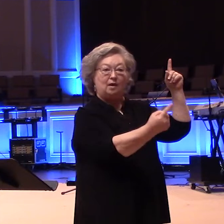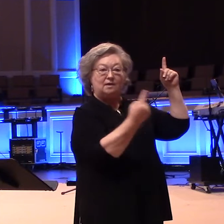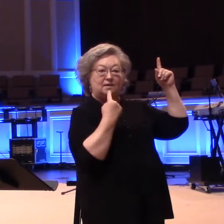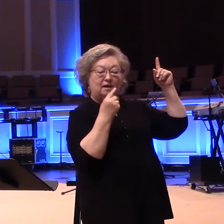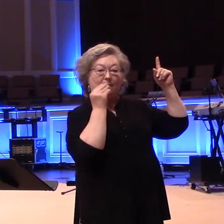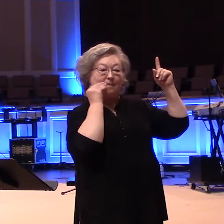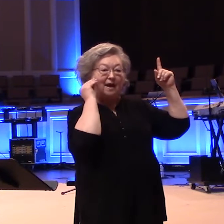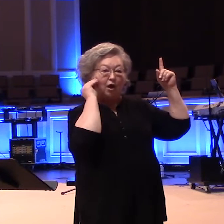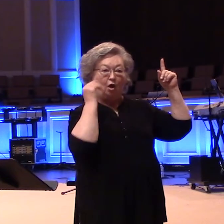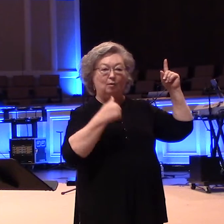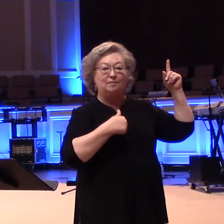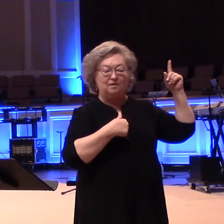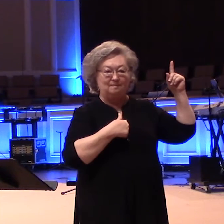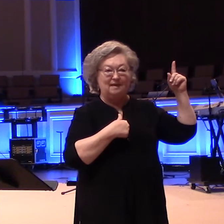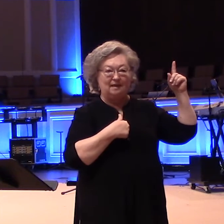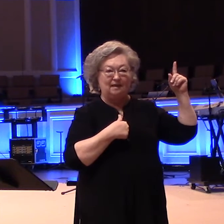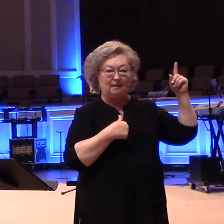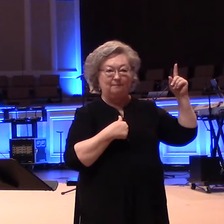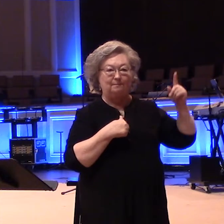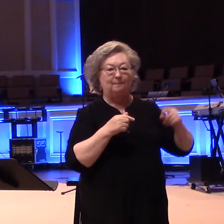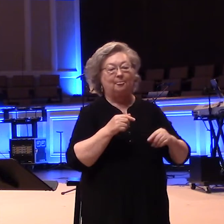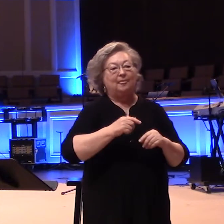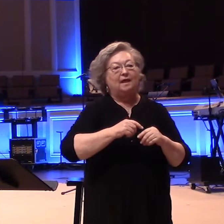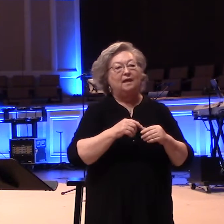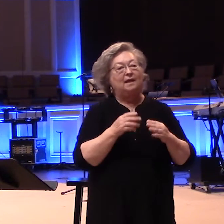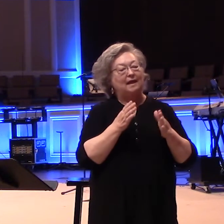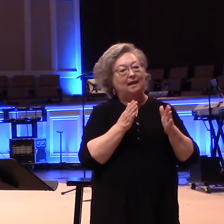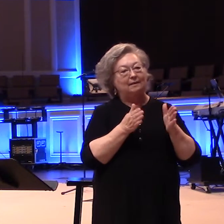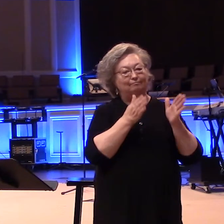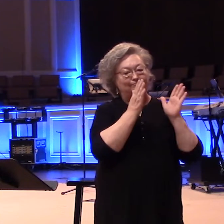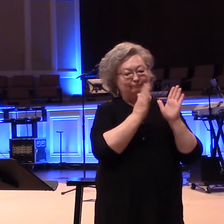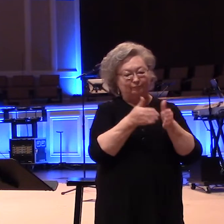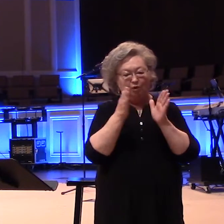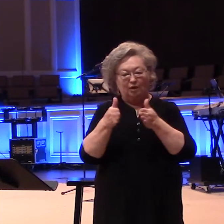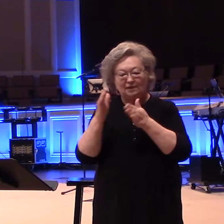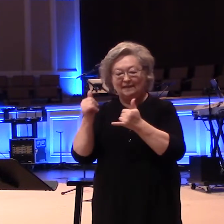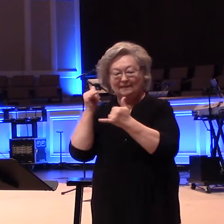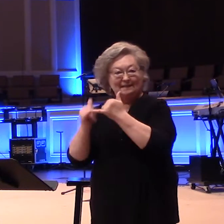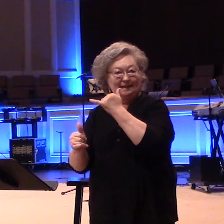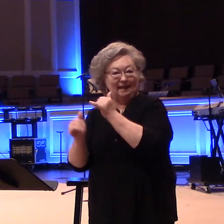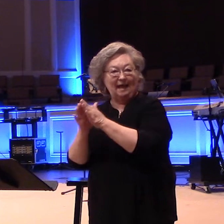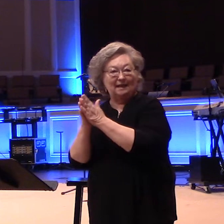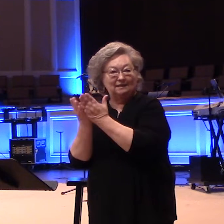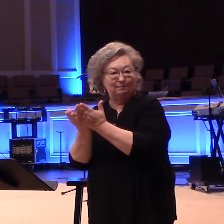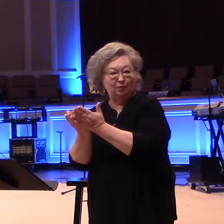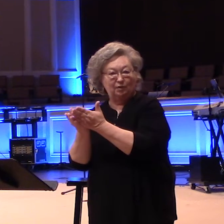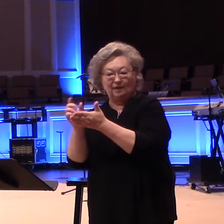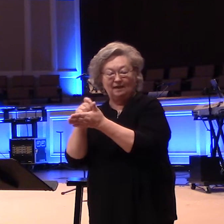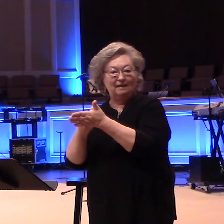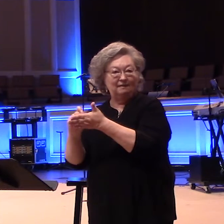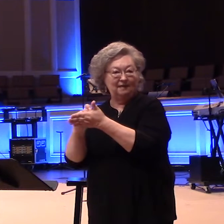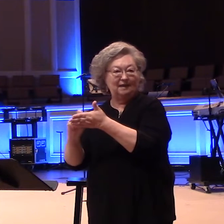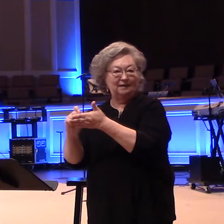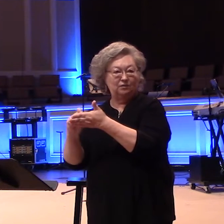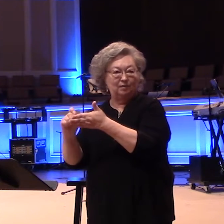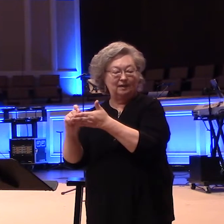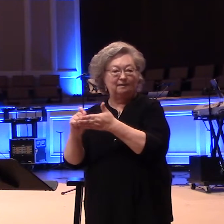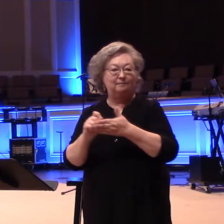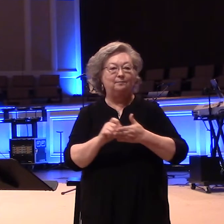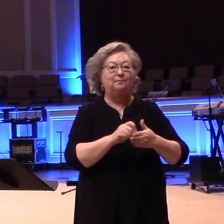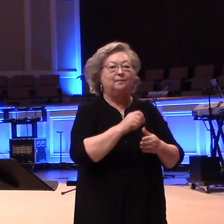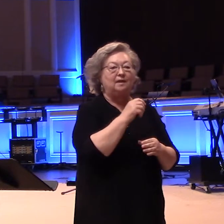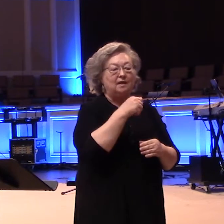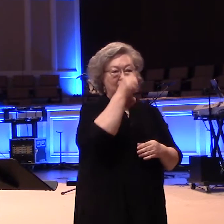it's the very chronologically last book written. The people, on one level, they have returned. They've come back from exile.